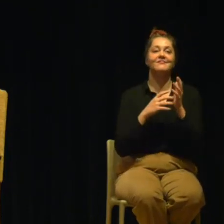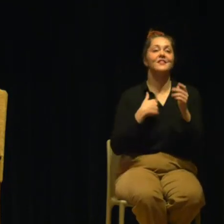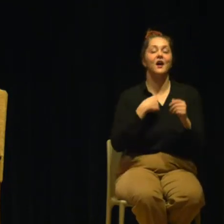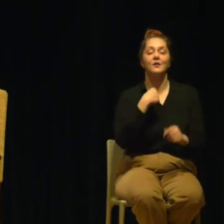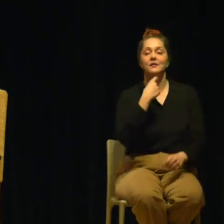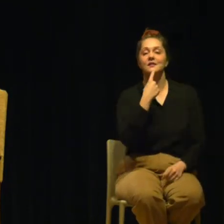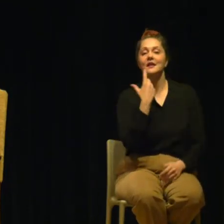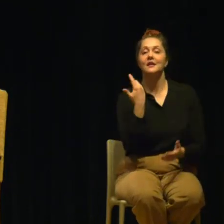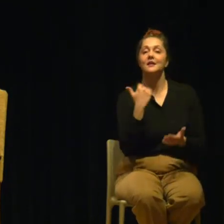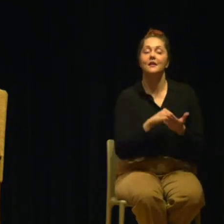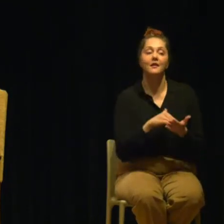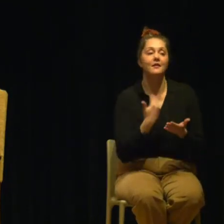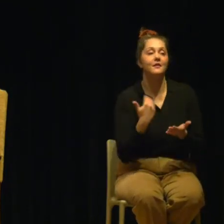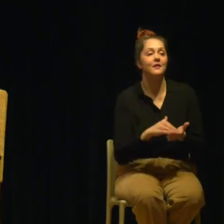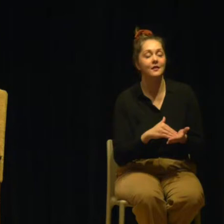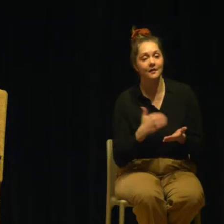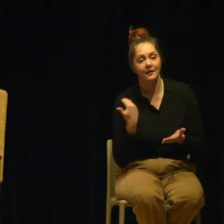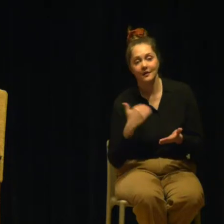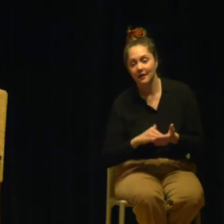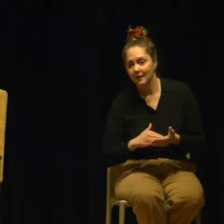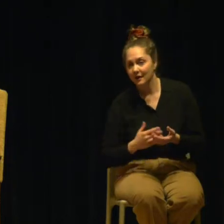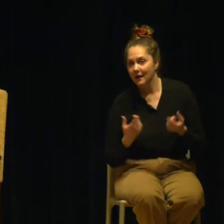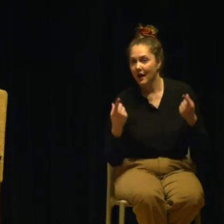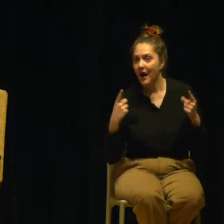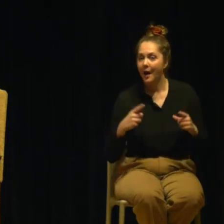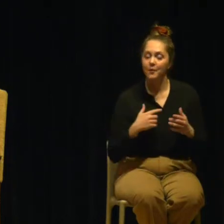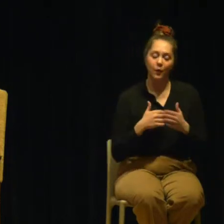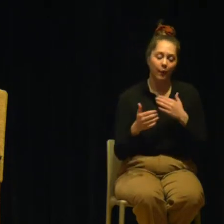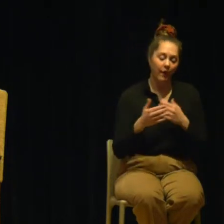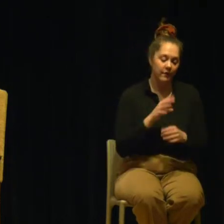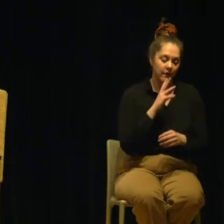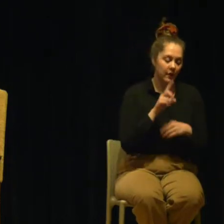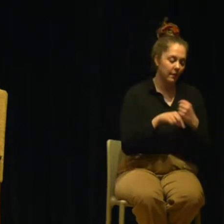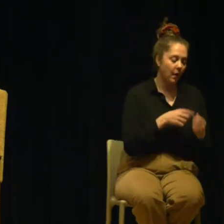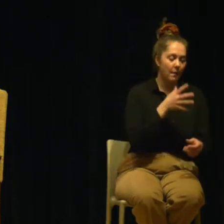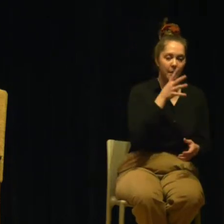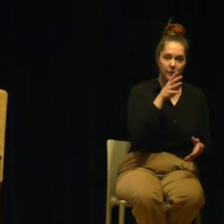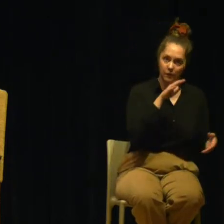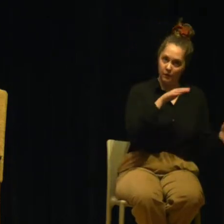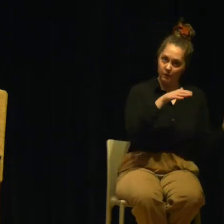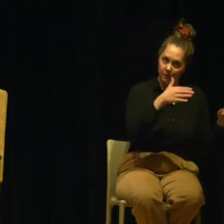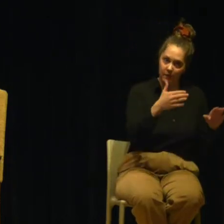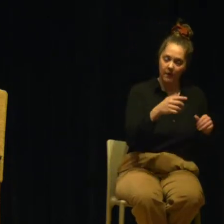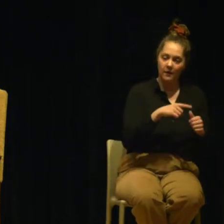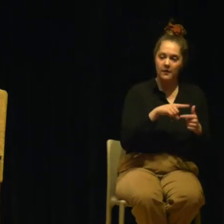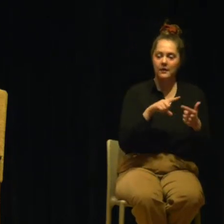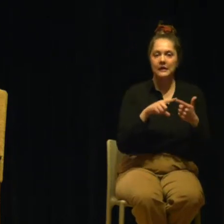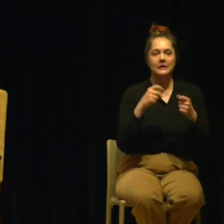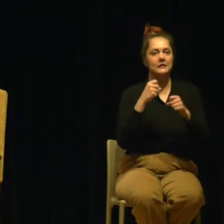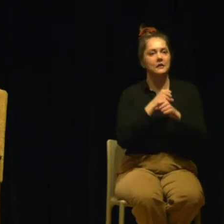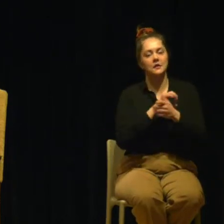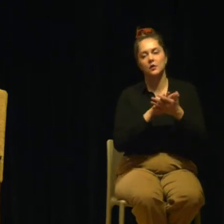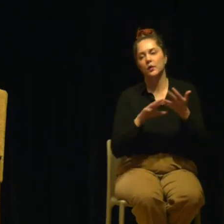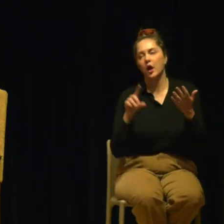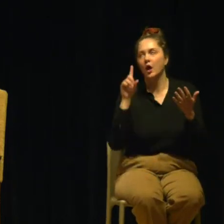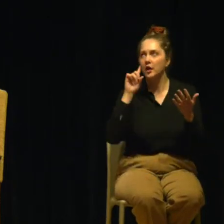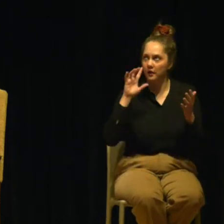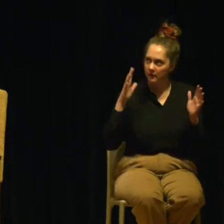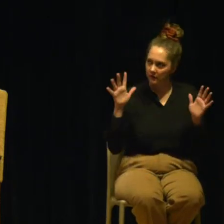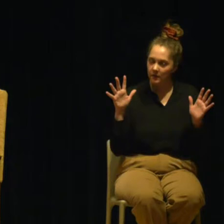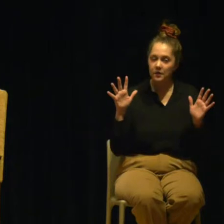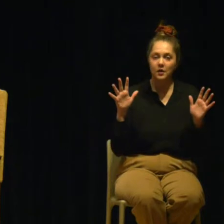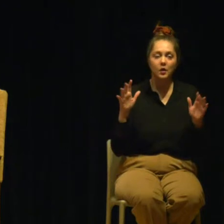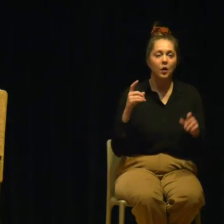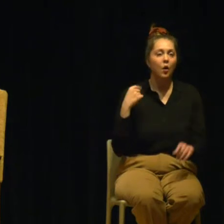this again and again and again, because this happens whether we're talking about maternal mortality and statistics, and we all hear this,